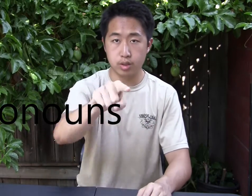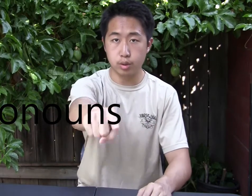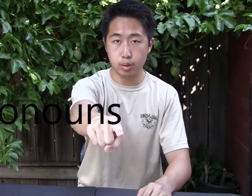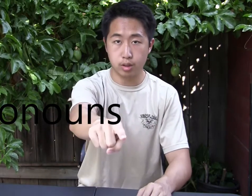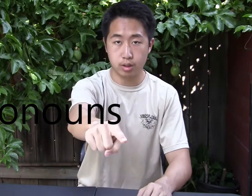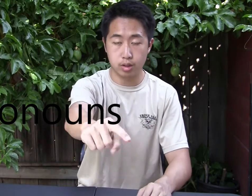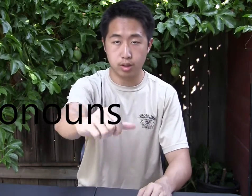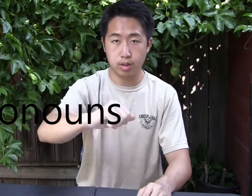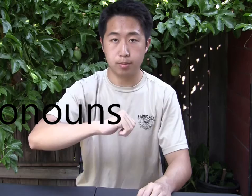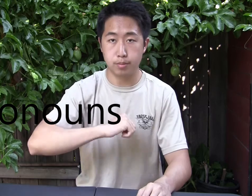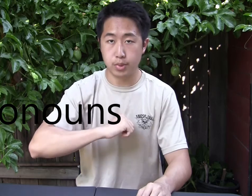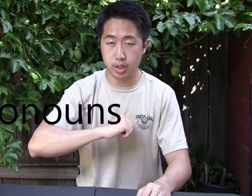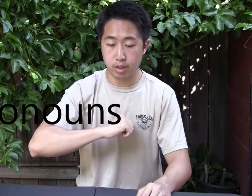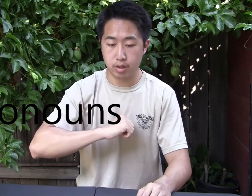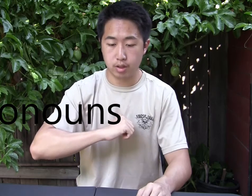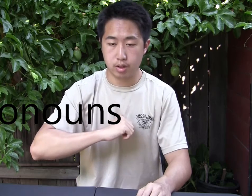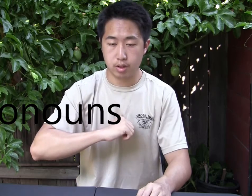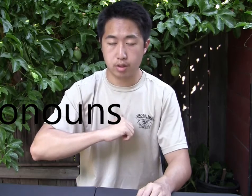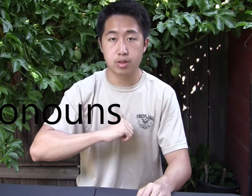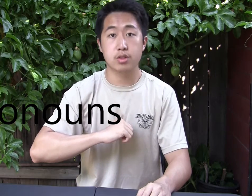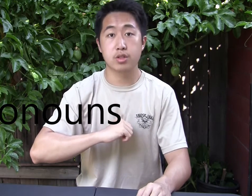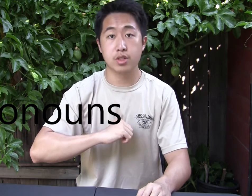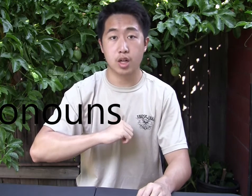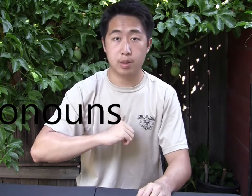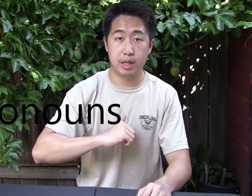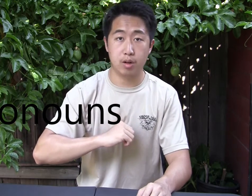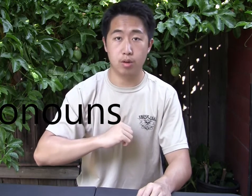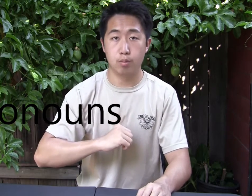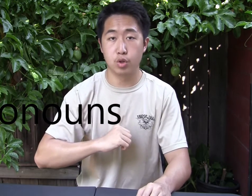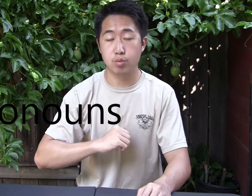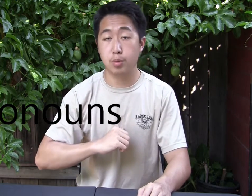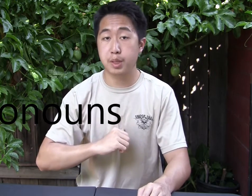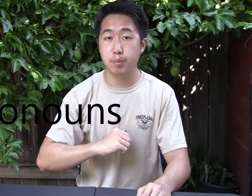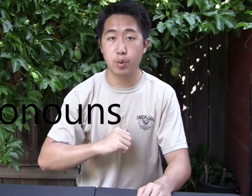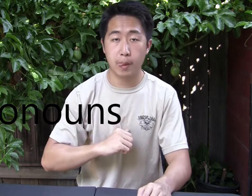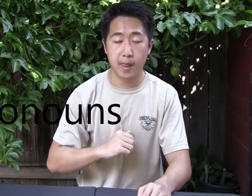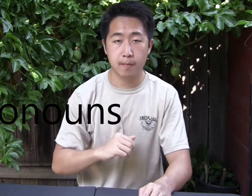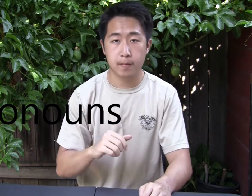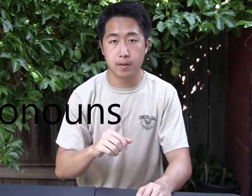You. Me. To talk about multiple people.